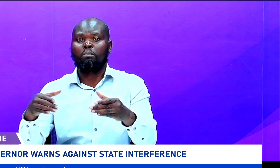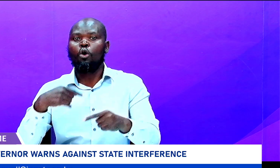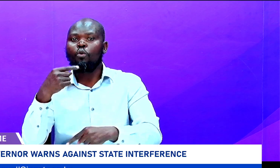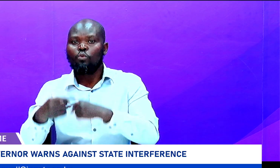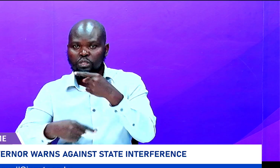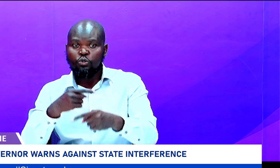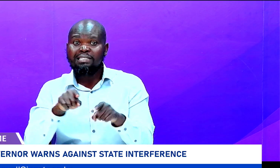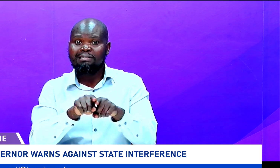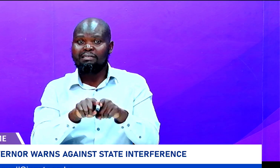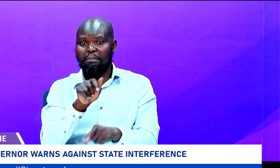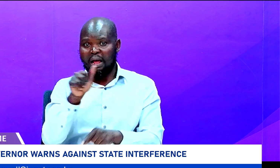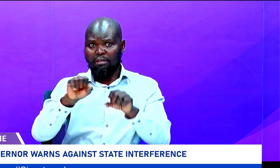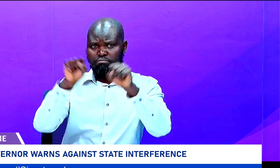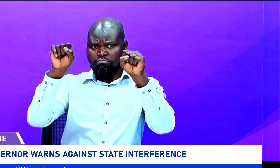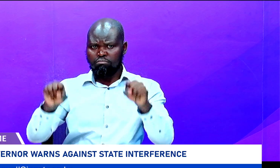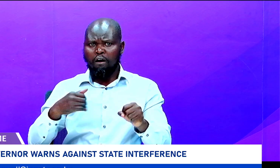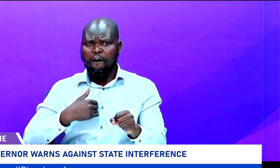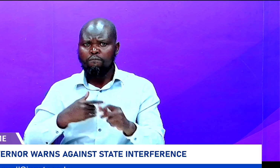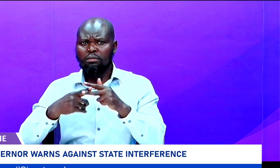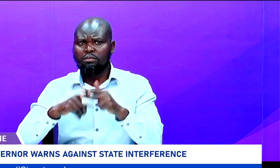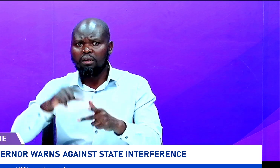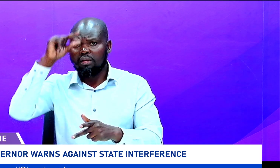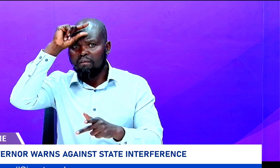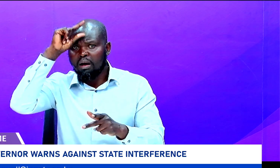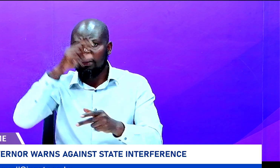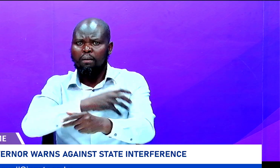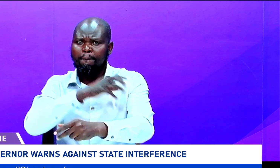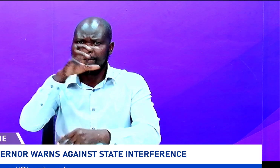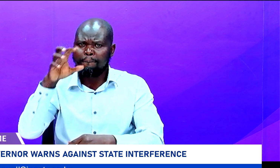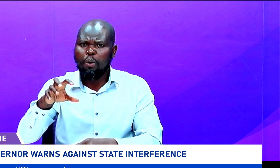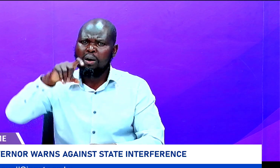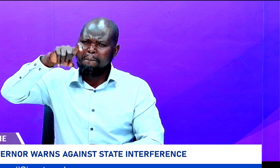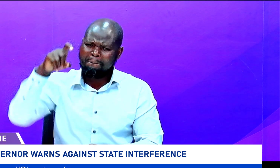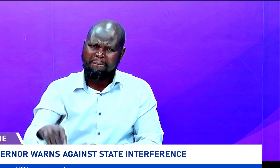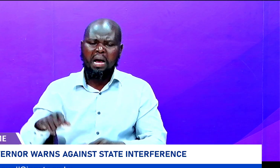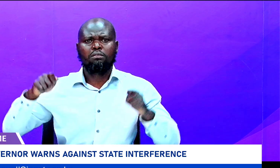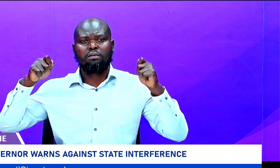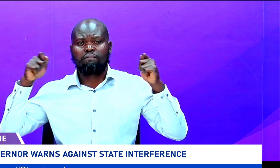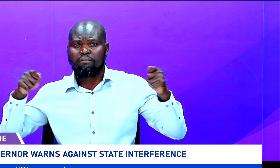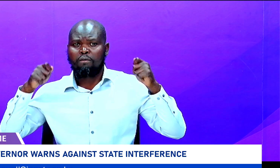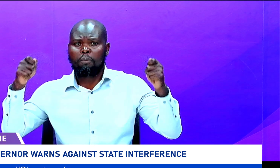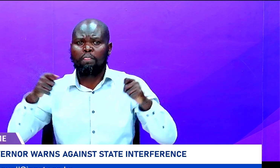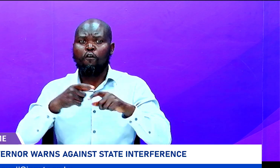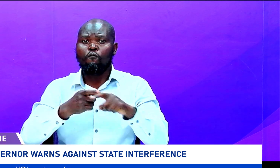emphasized that the system of governance has empowered counties and must be protected from political maneuvers.